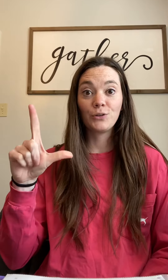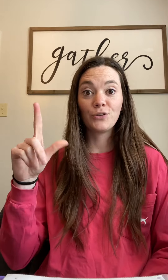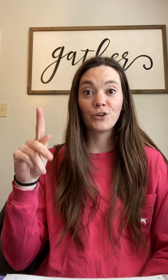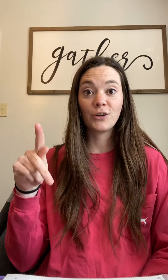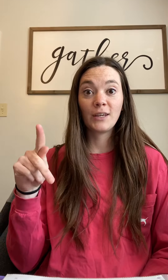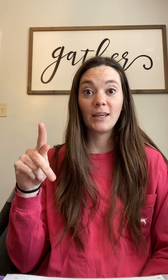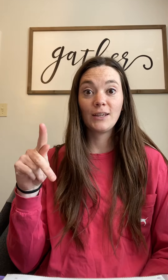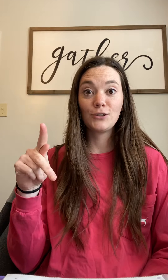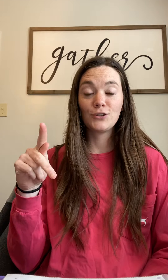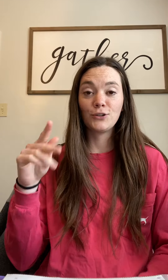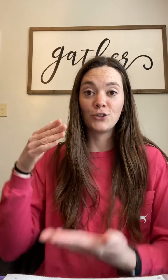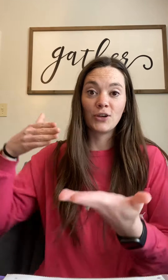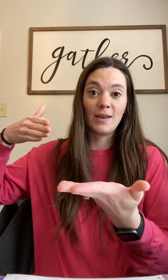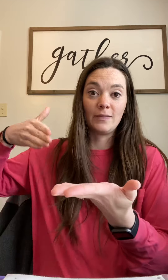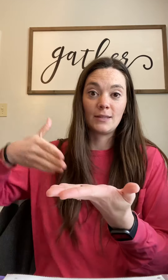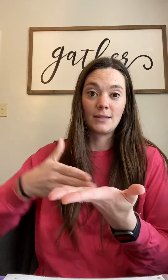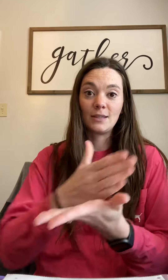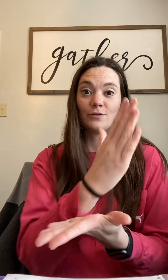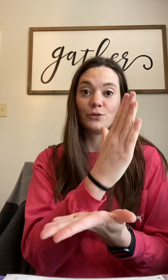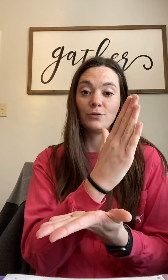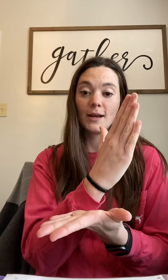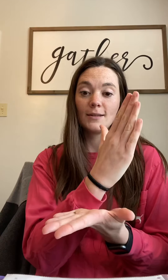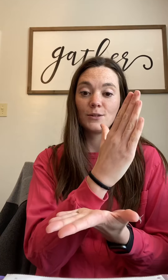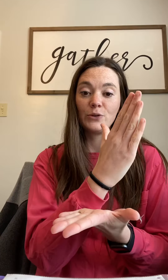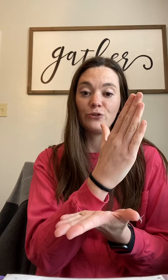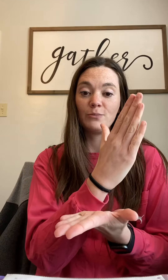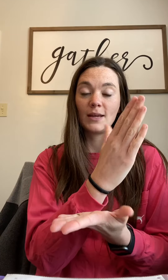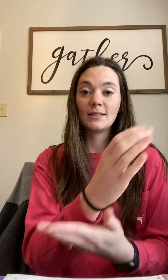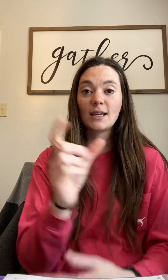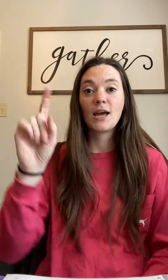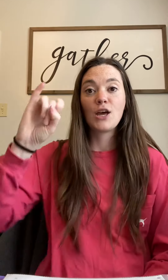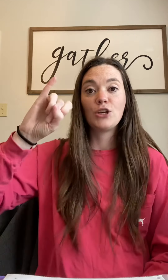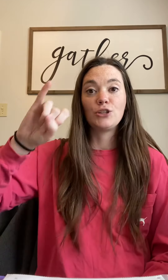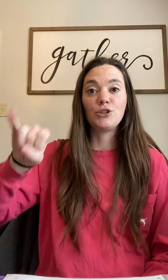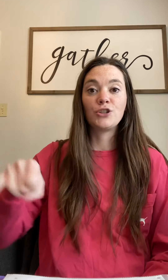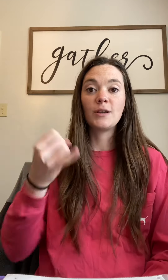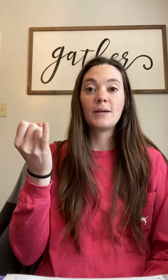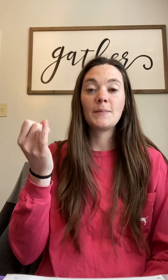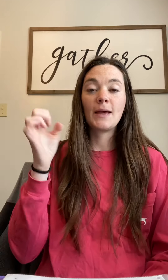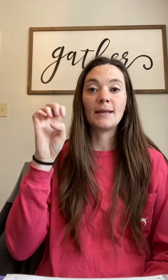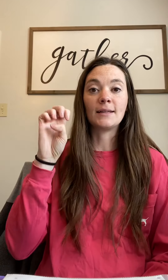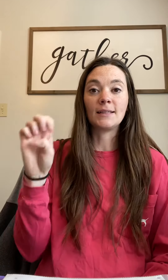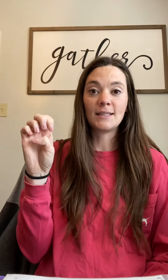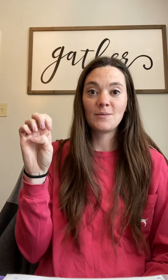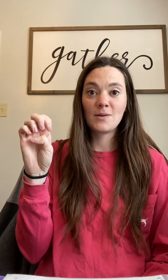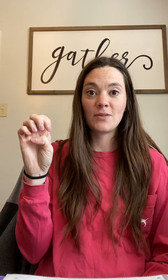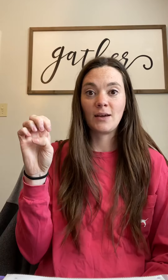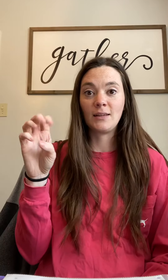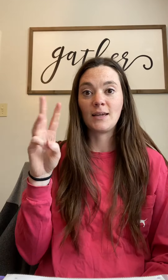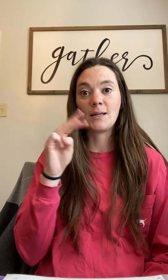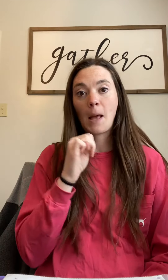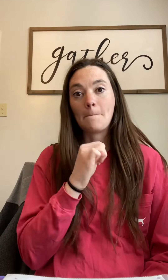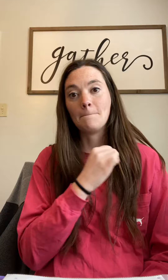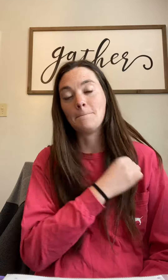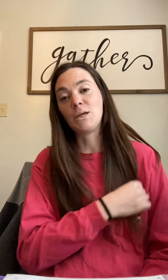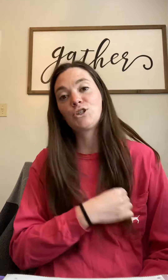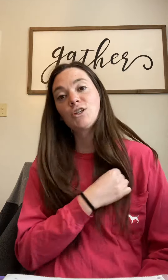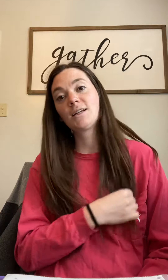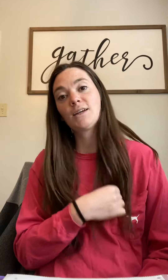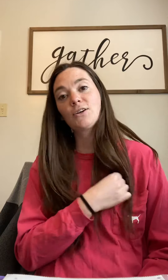Luther King Jr. and the Civil Rights Movement, Jim and Elizabeth Elliot,